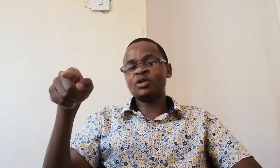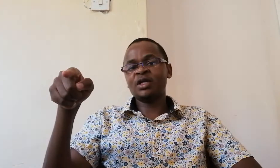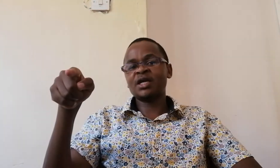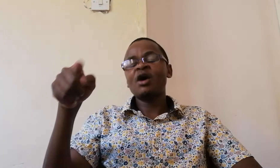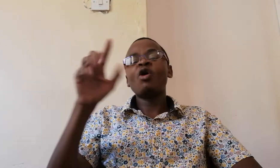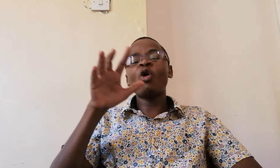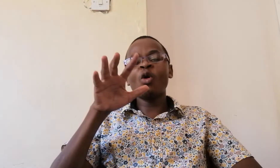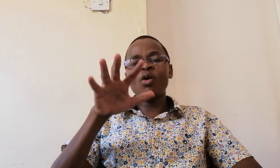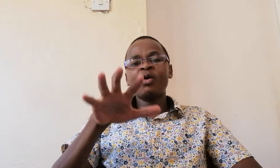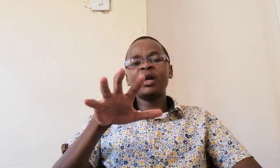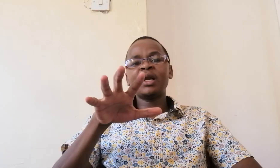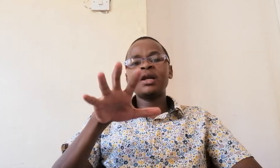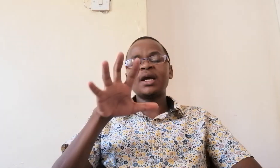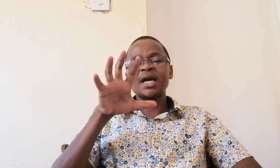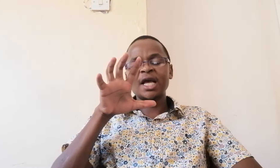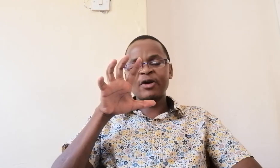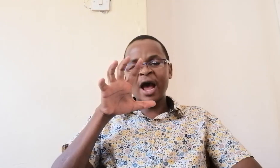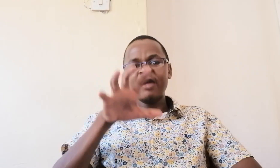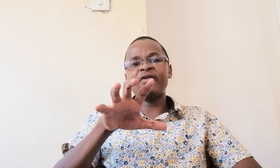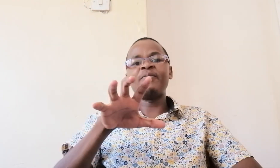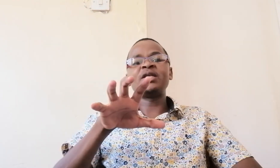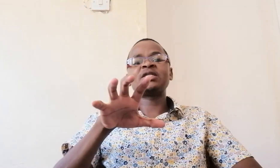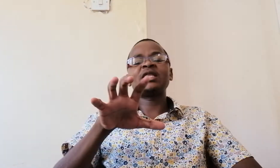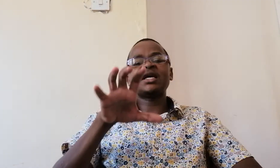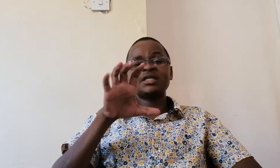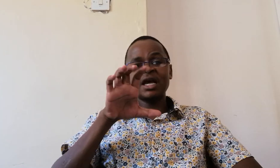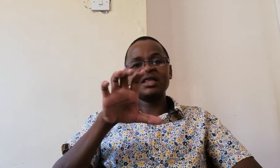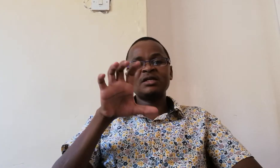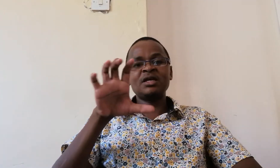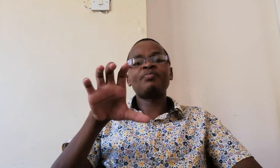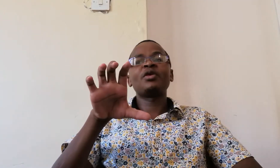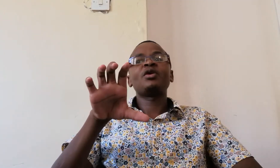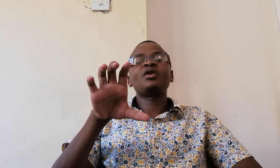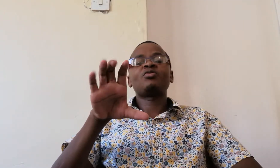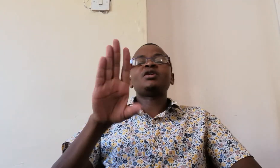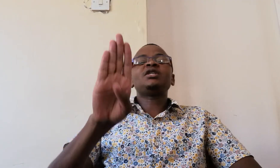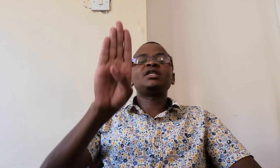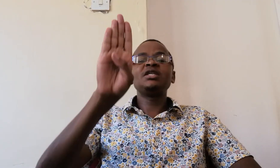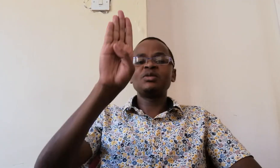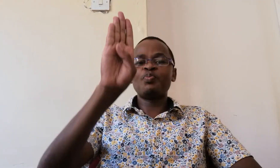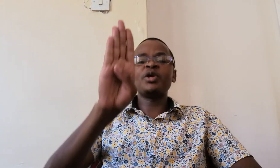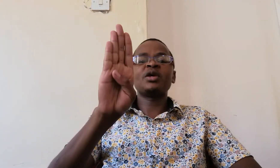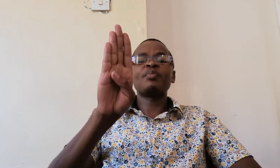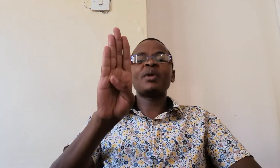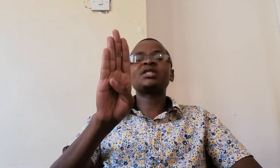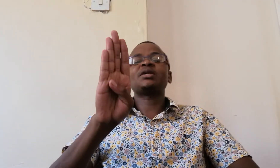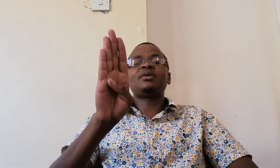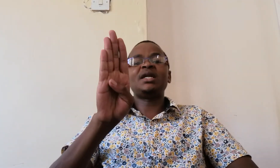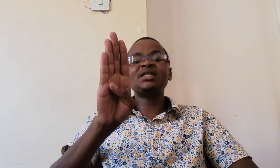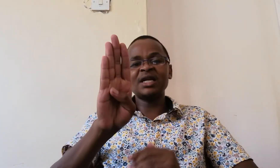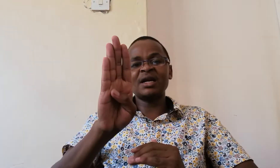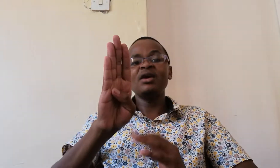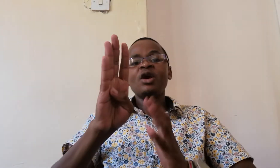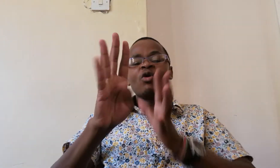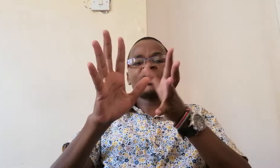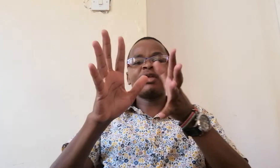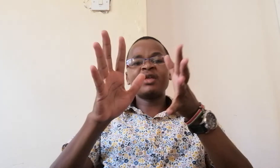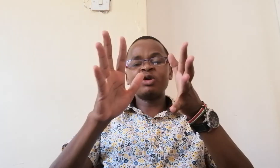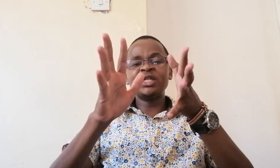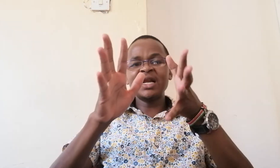letter. All alphabets, they are signed the same. You can say this is B, but naturally, or rather ordinarily,